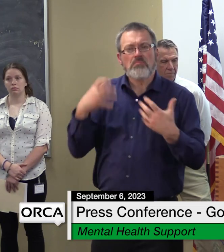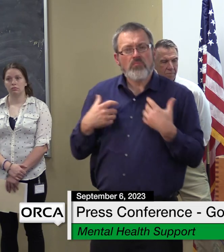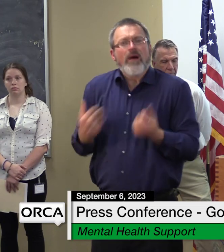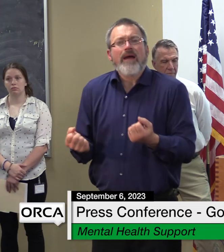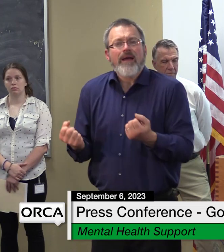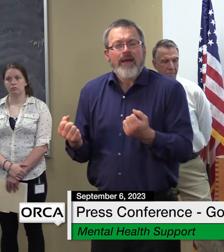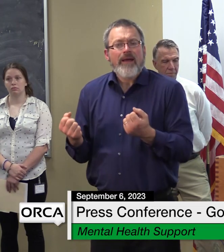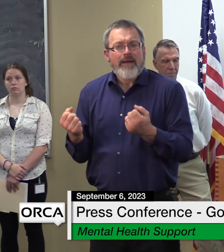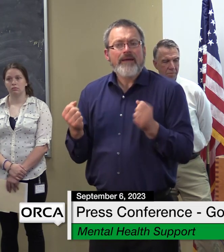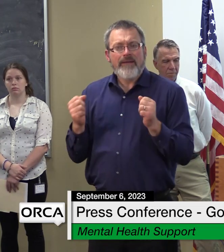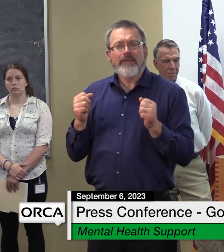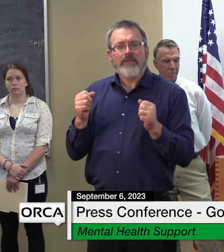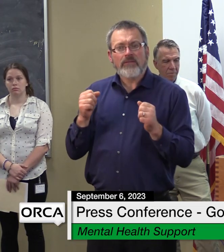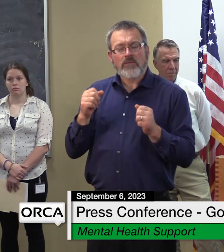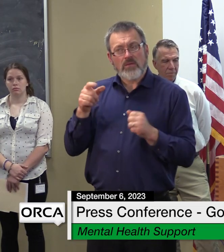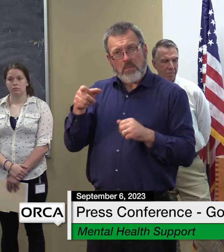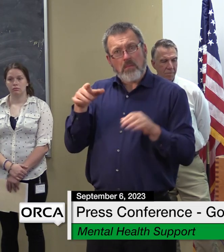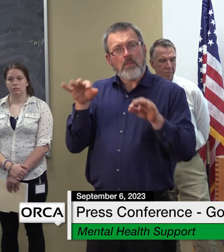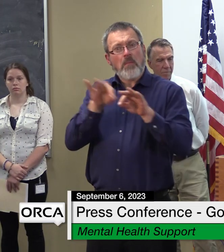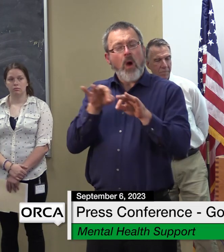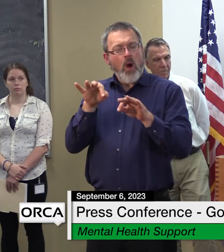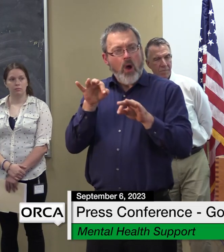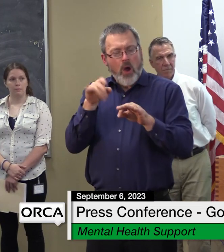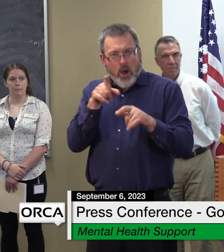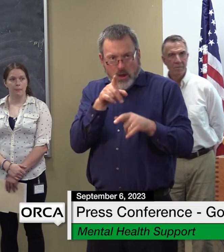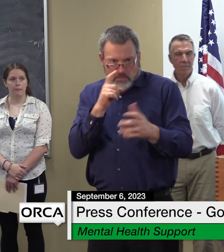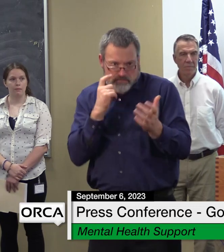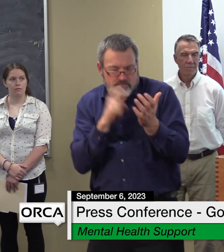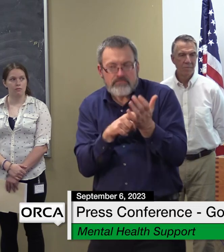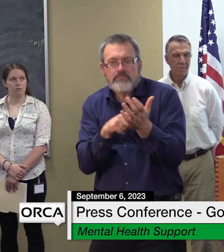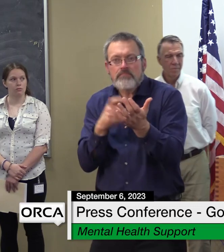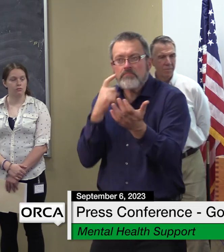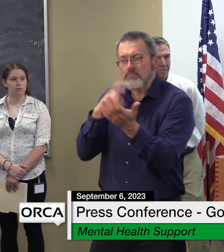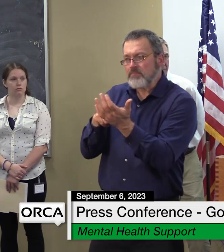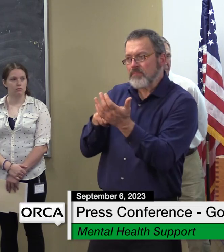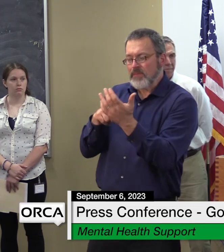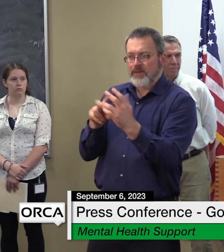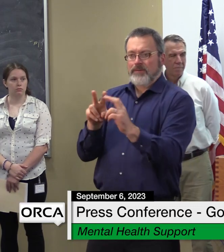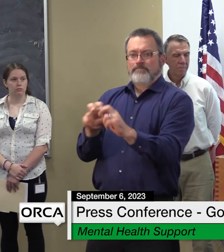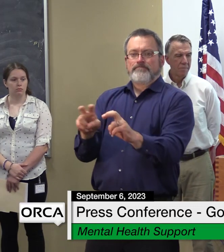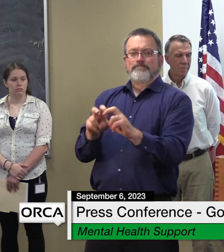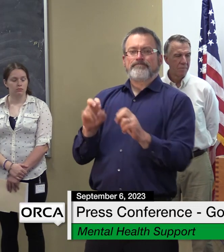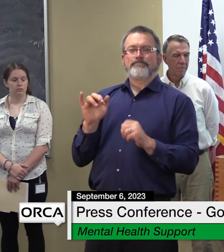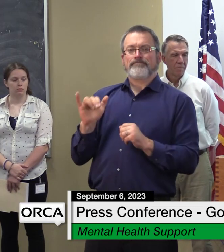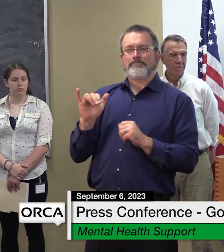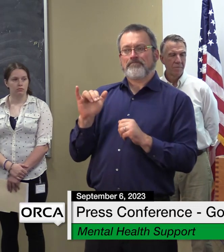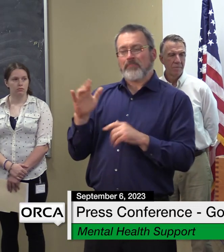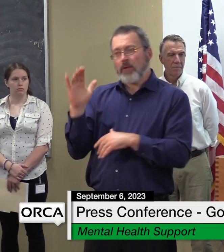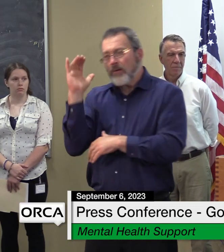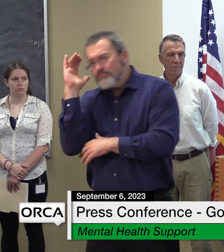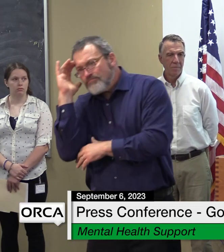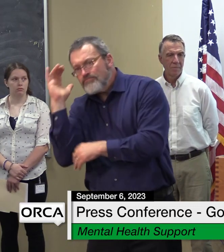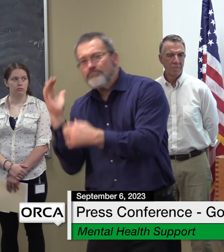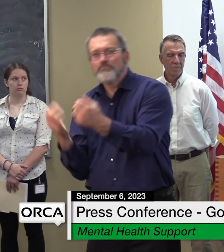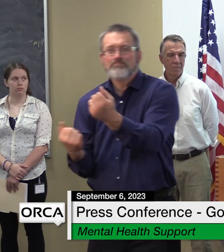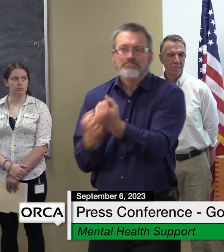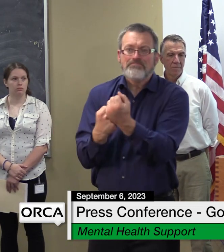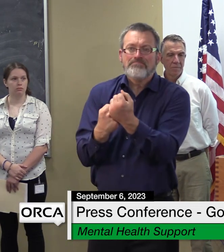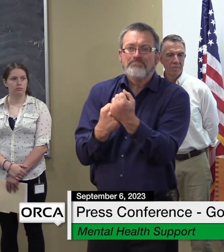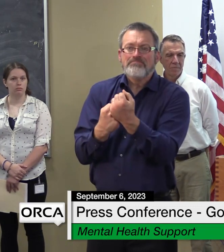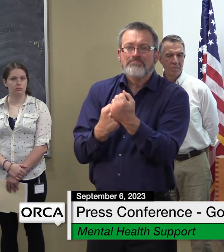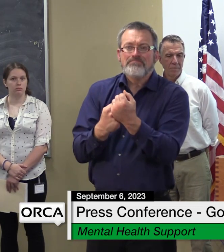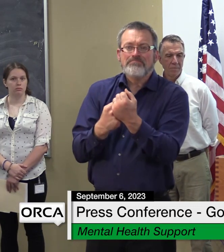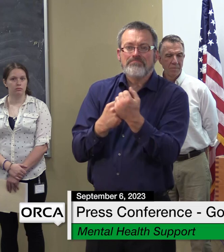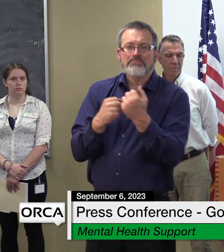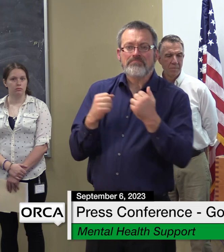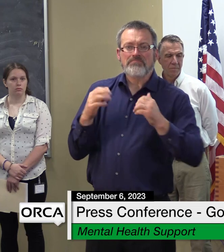offer valuable insights and inspiration. Listening and sharing our experiences, we can start to make it easier to ask